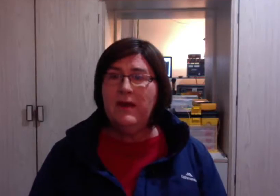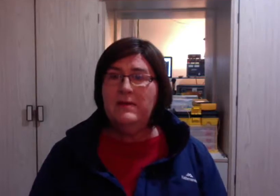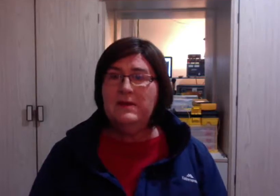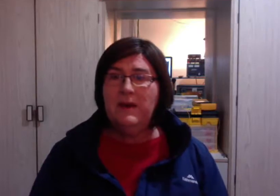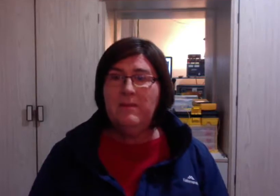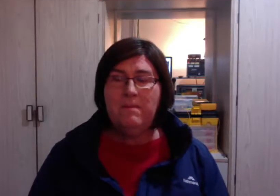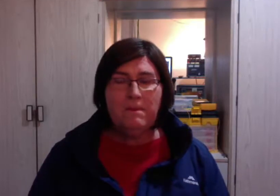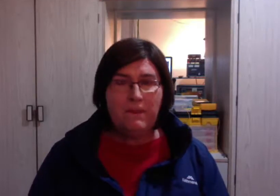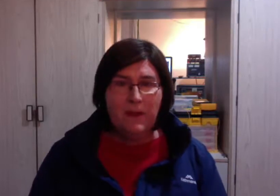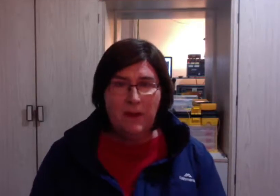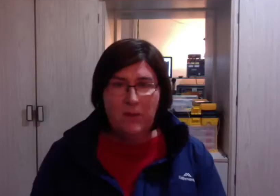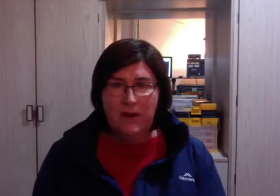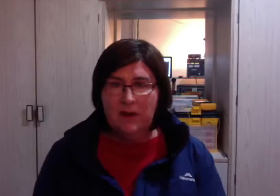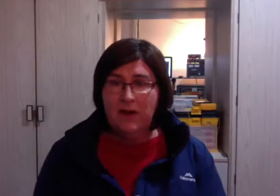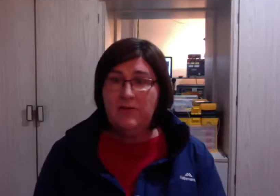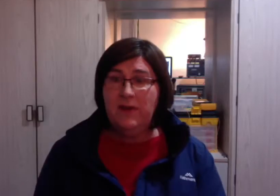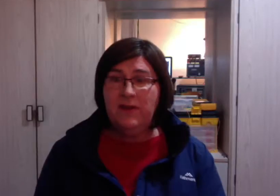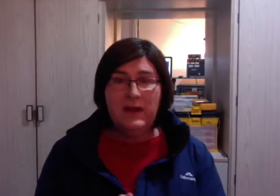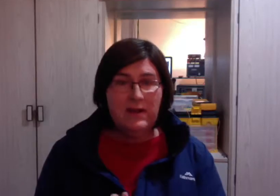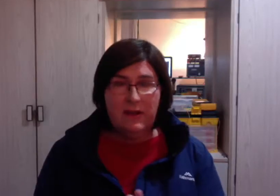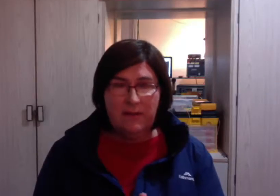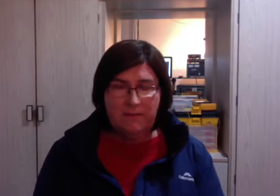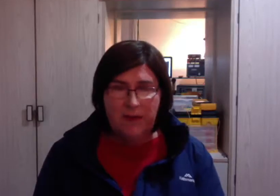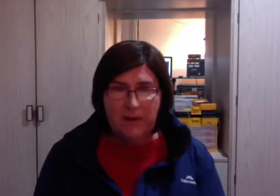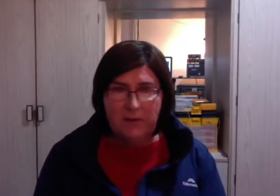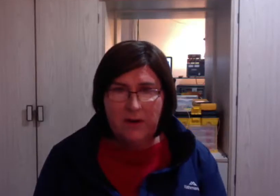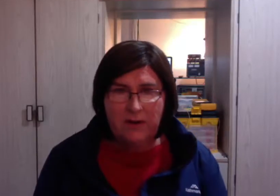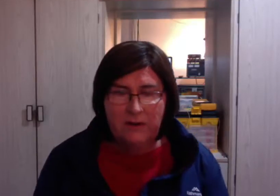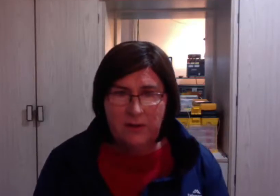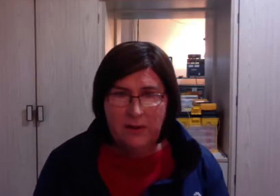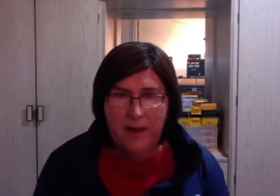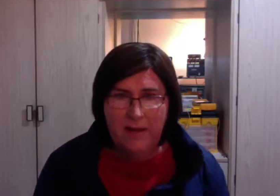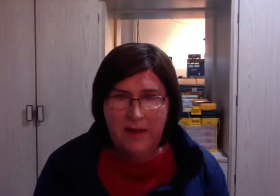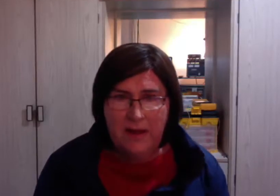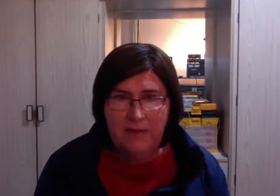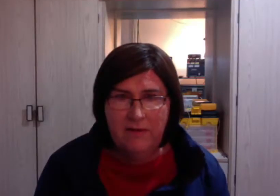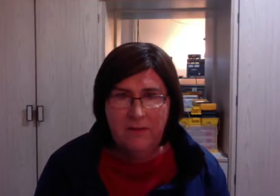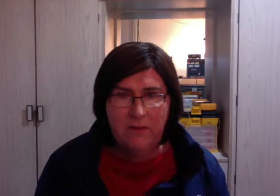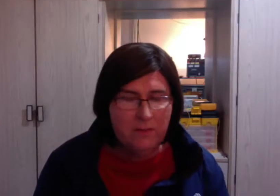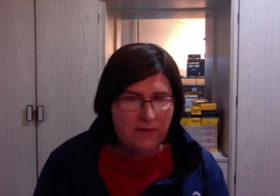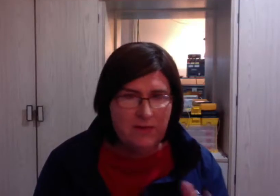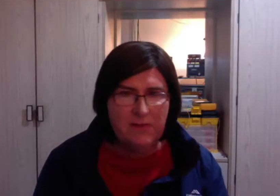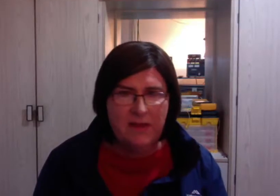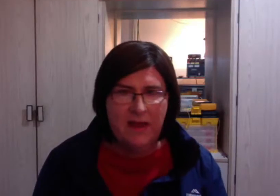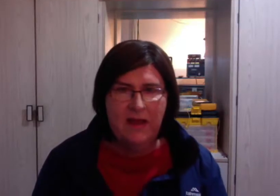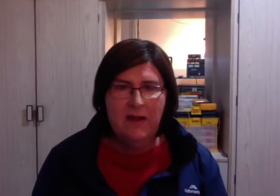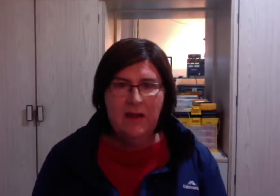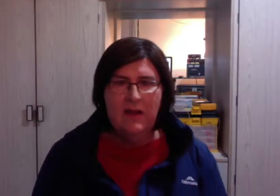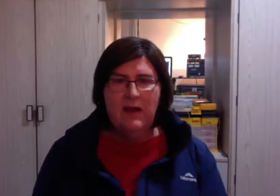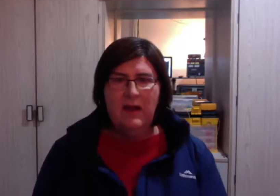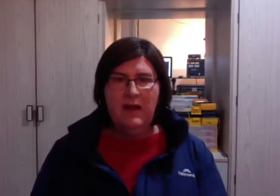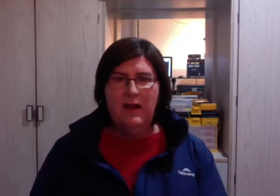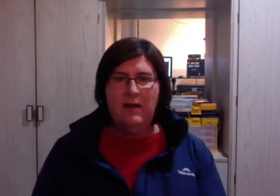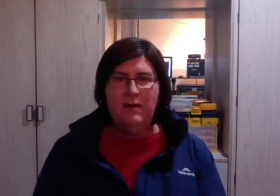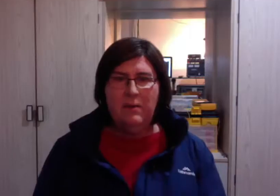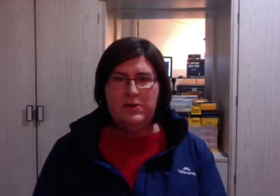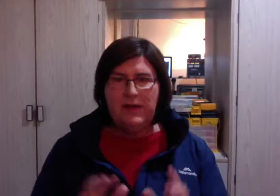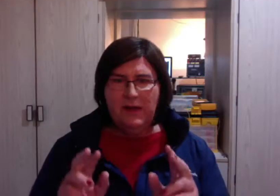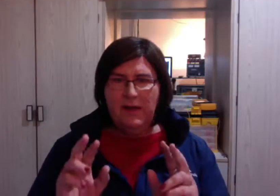and we can address anything that you want to talk about there. Facebook, message me there. Particularly those of